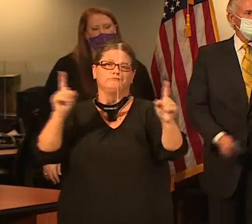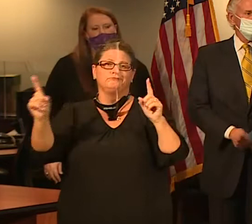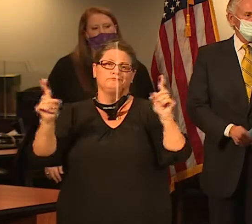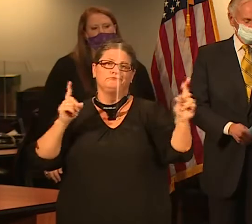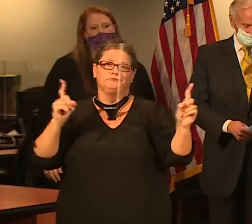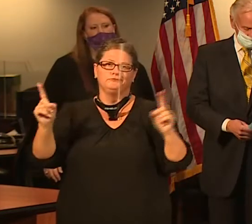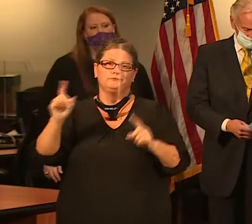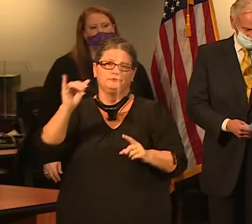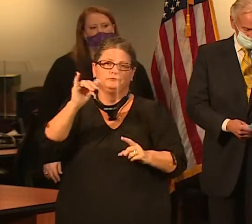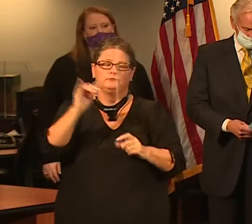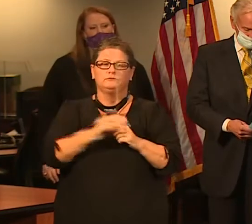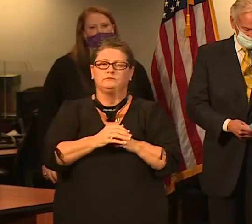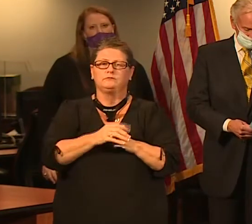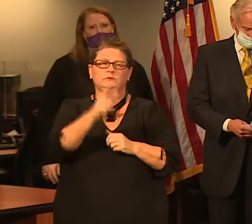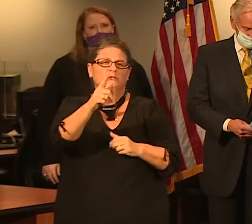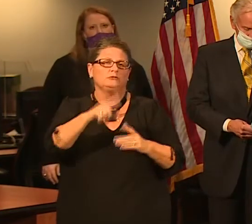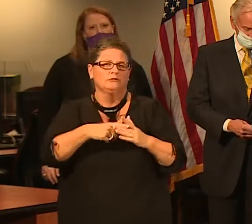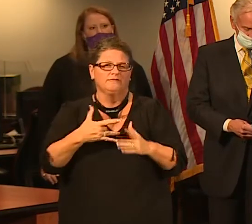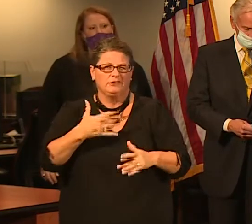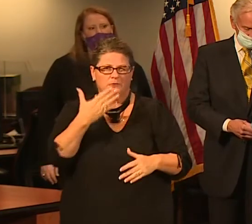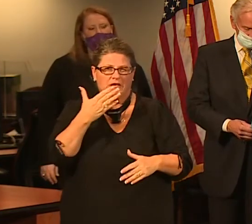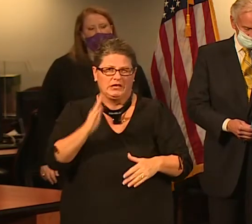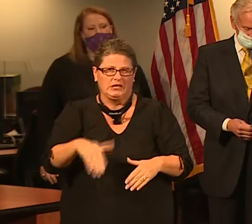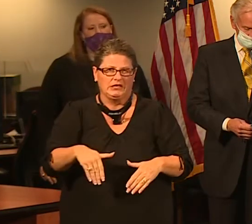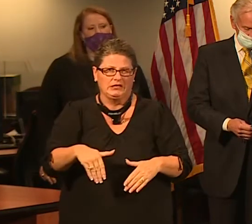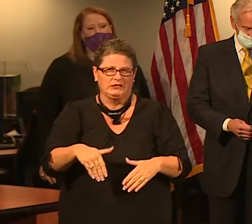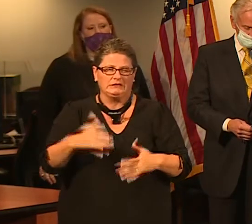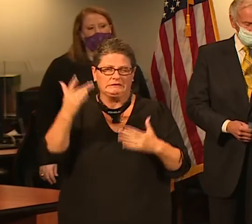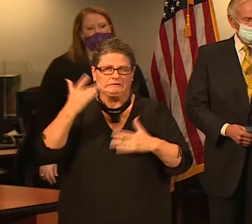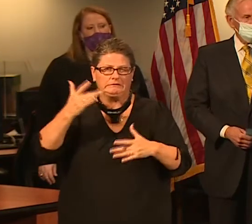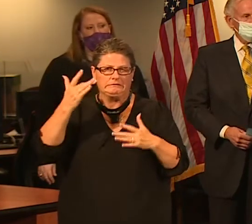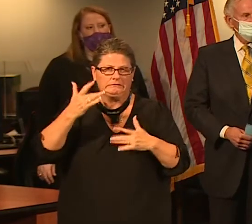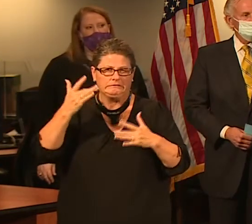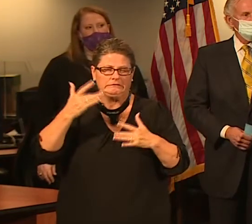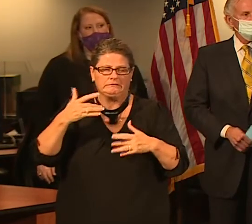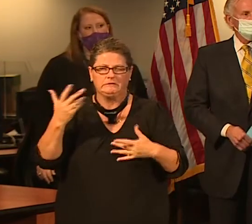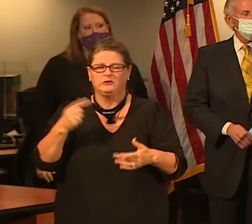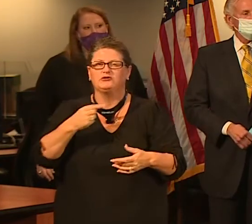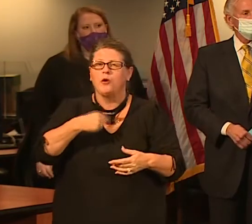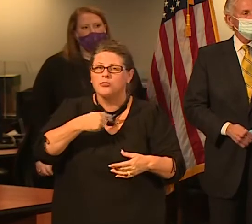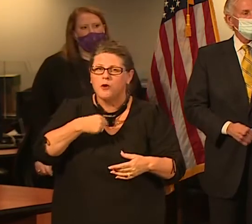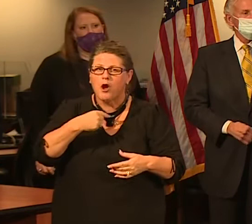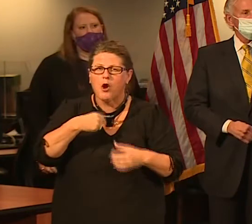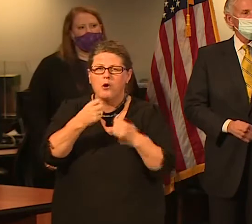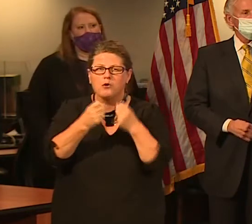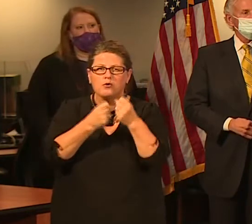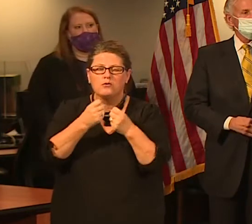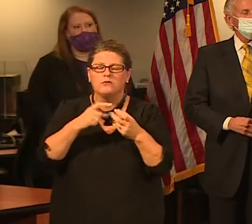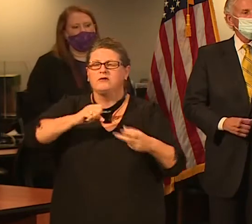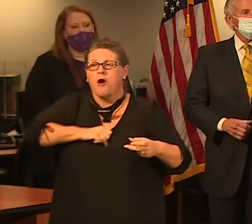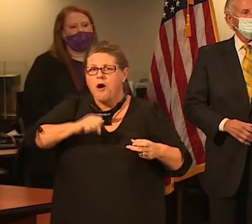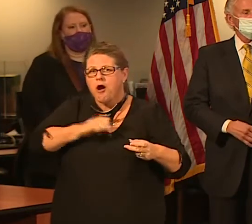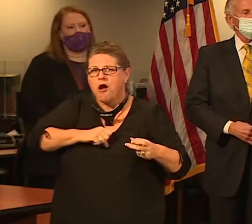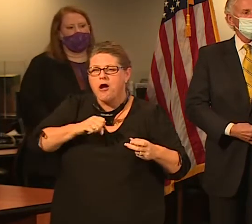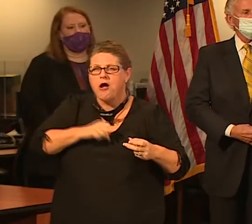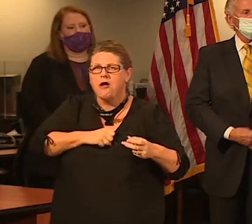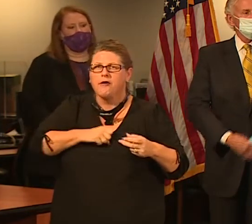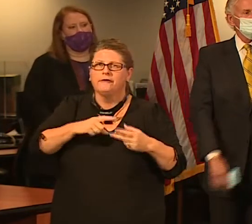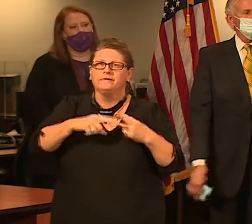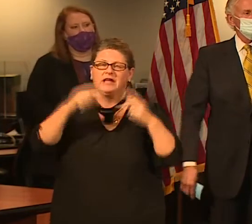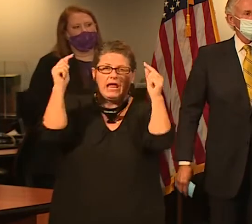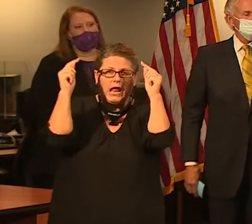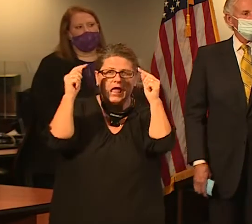If you don't feel well or have symptoms of illness, including mild symptoms like a sore throat, a cough, or